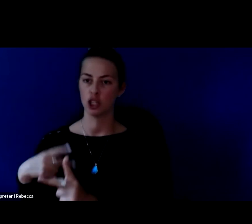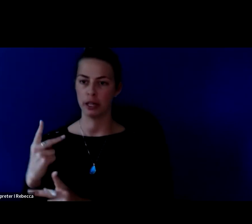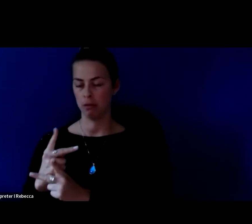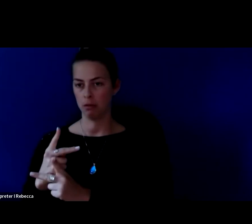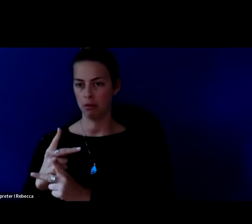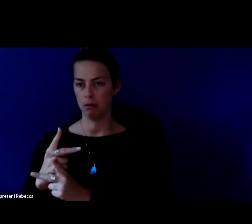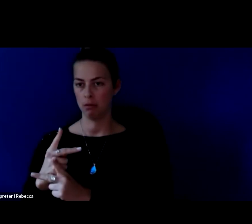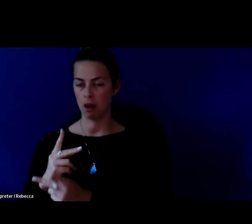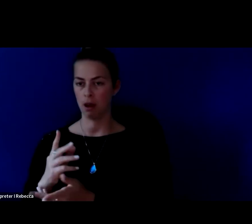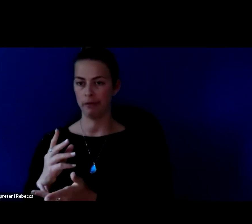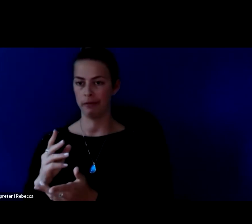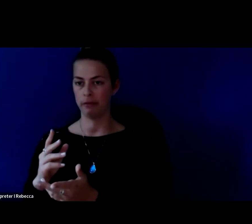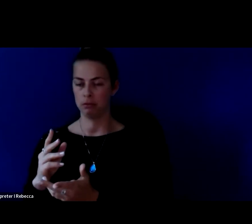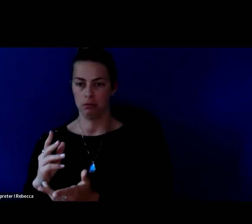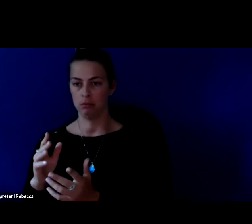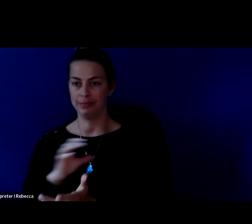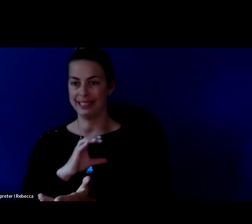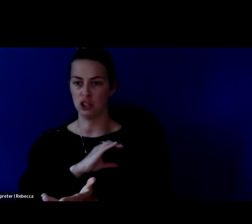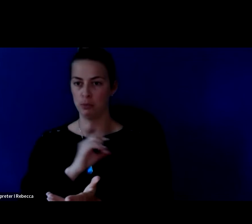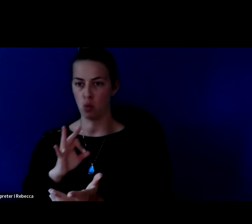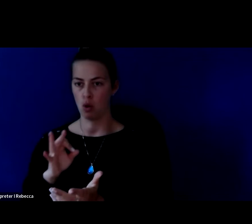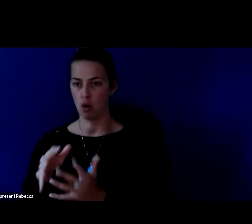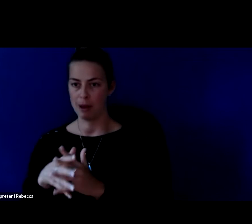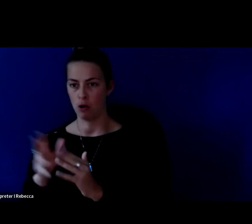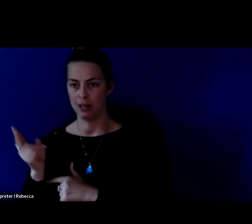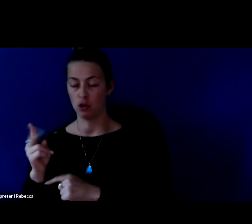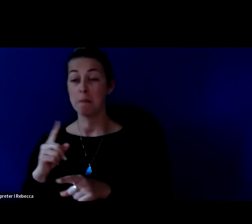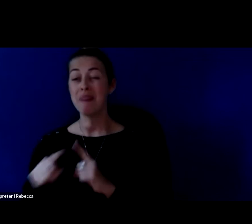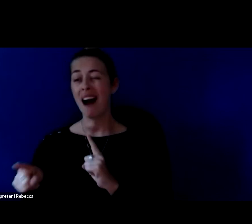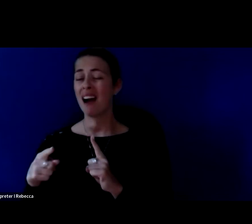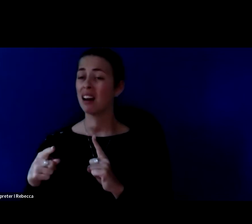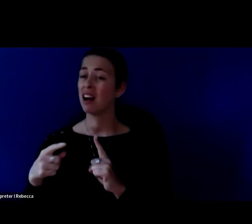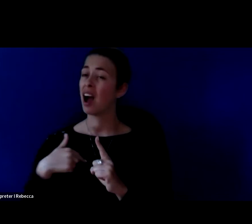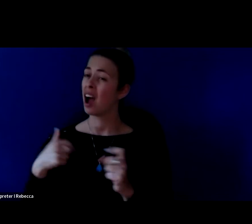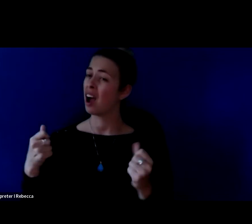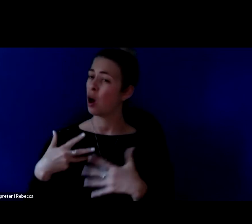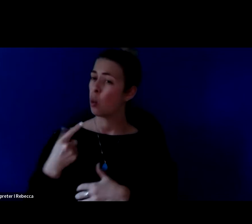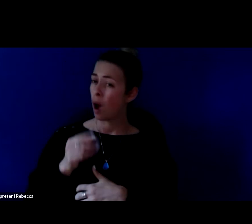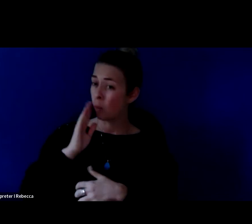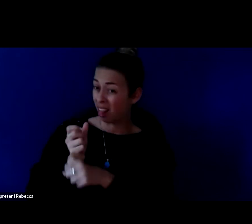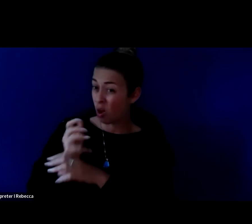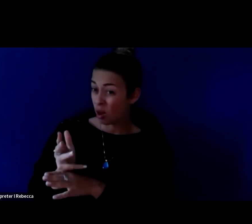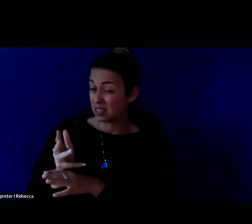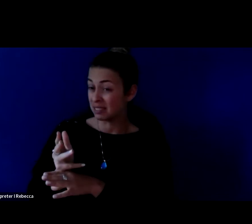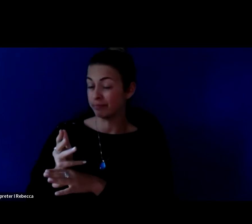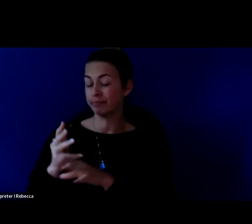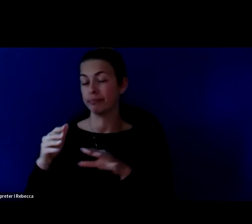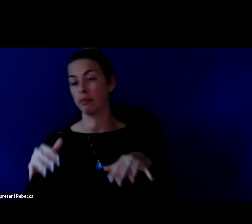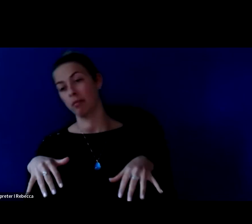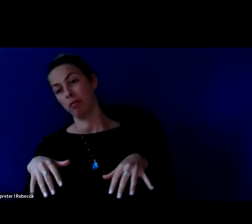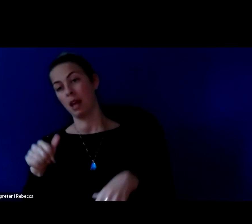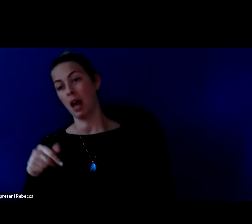history. What I fear it will produce is apathy. I fear that the teachers who would otherwise have